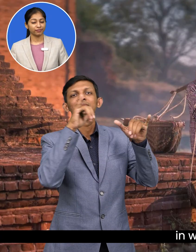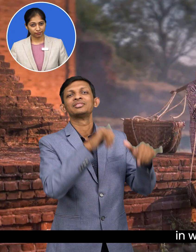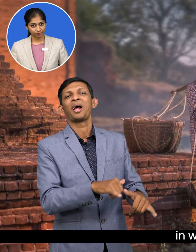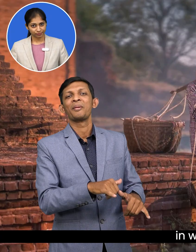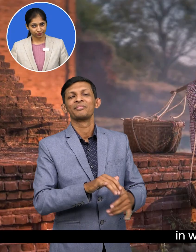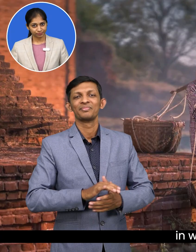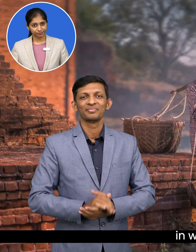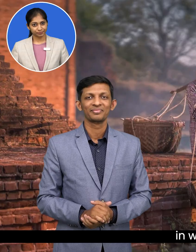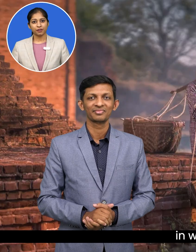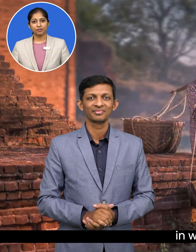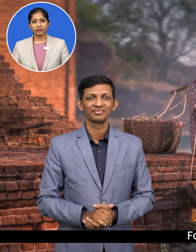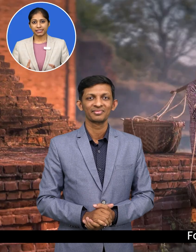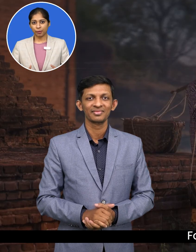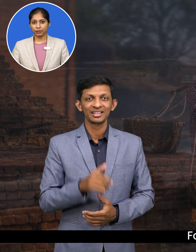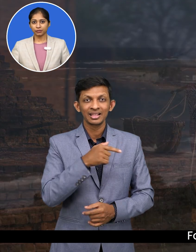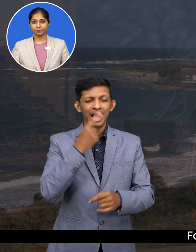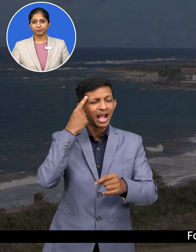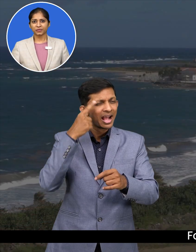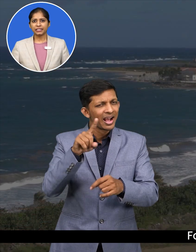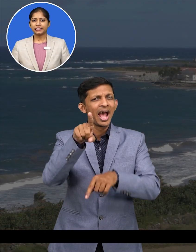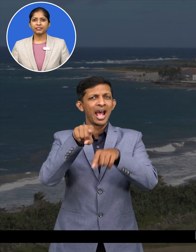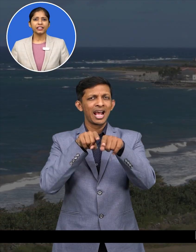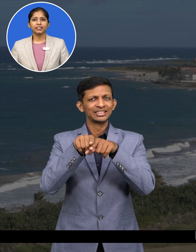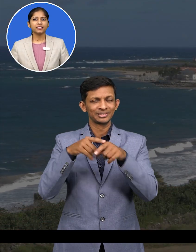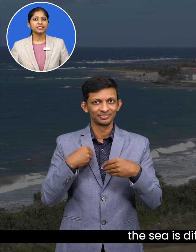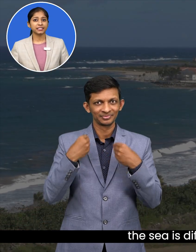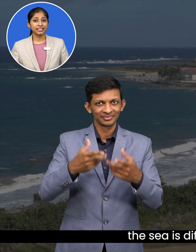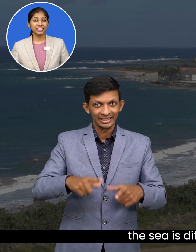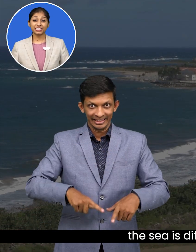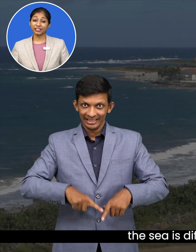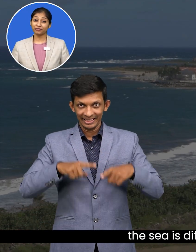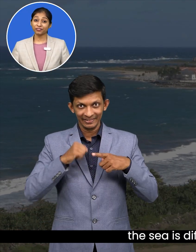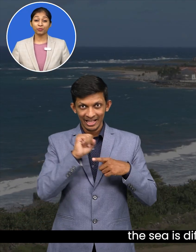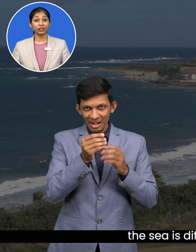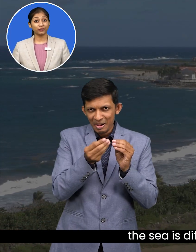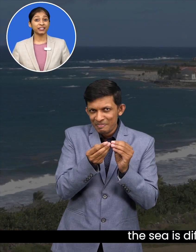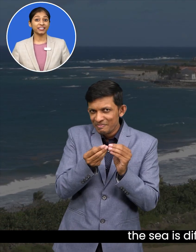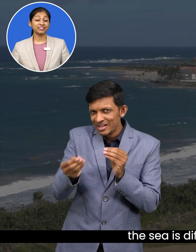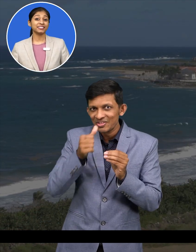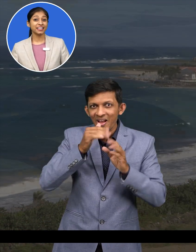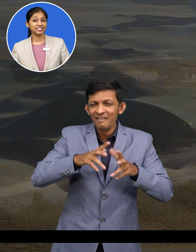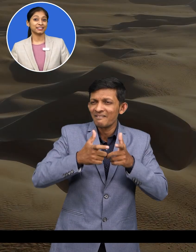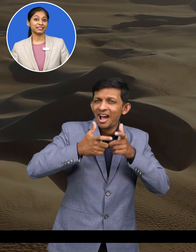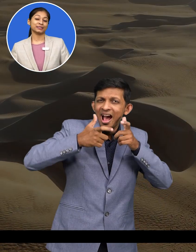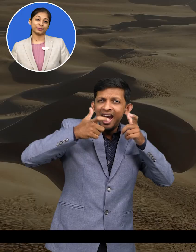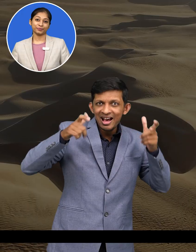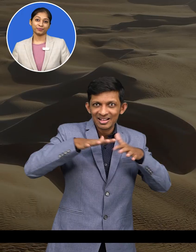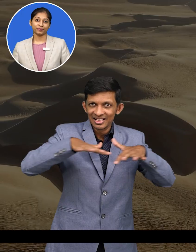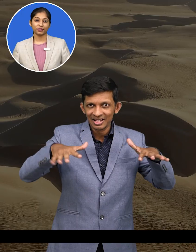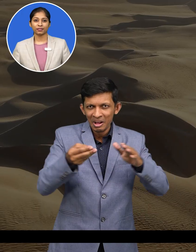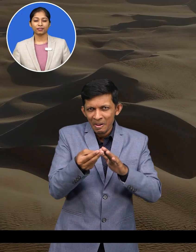live. For example, living near the sea is different from living near a desert.